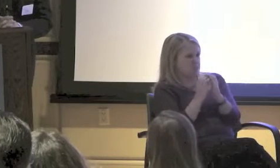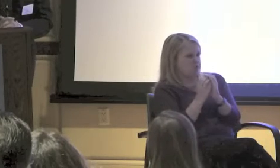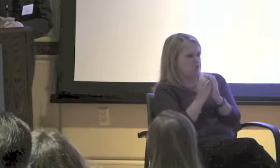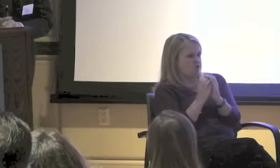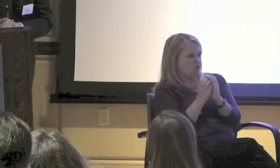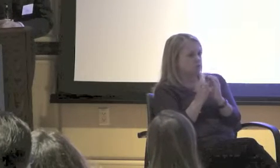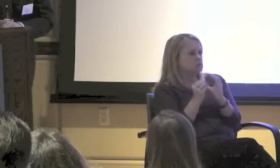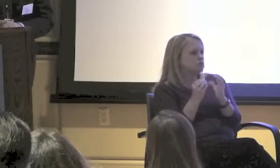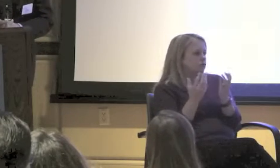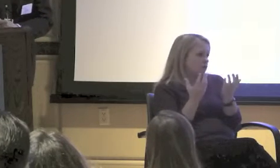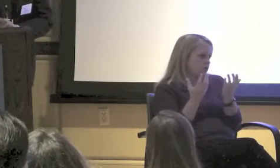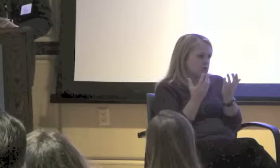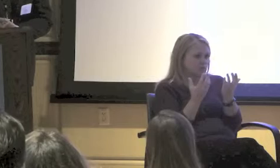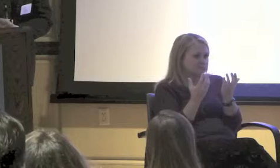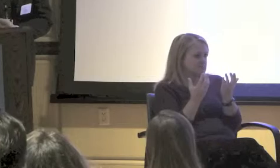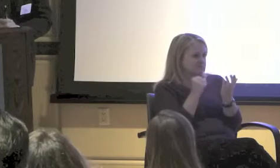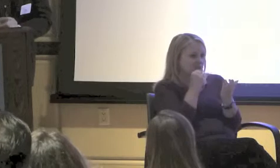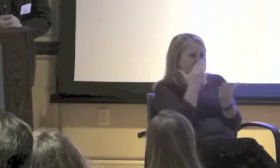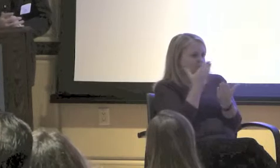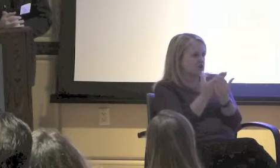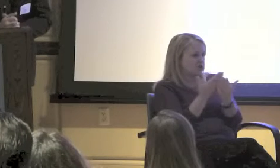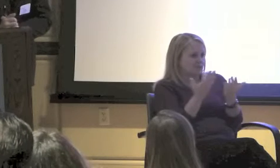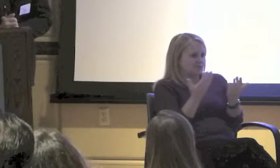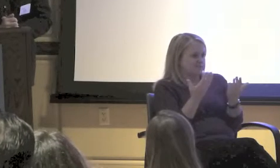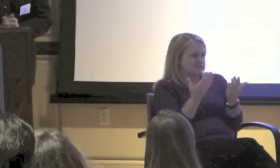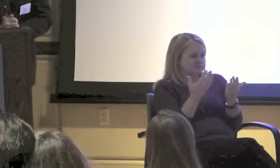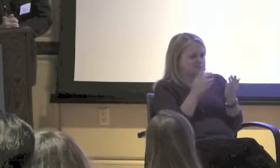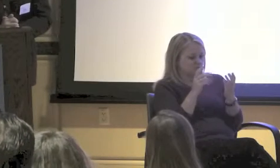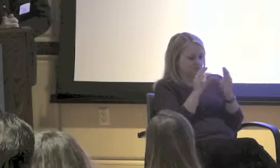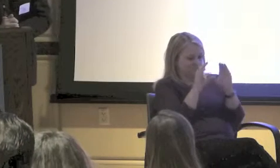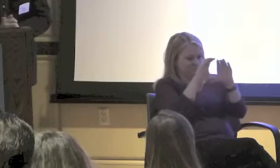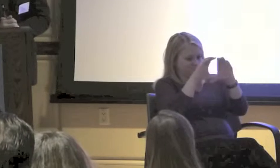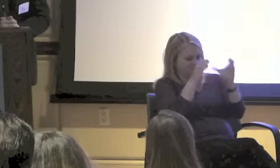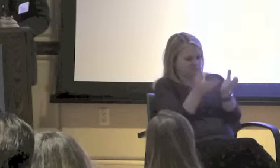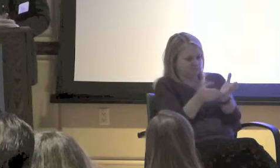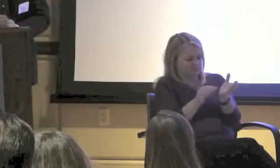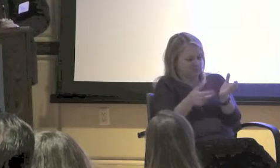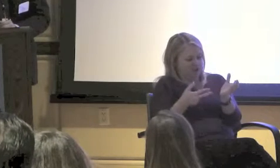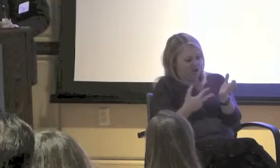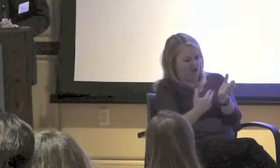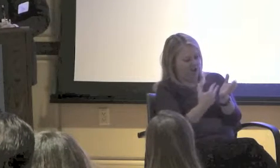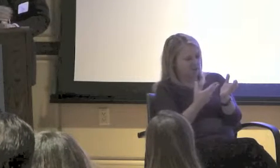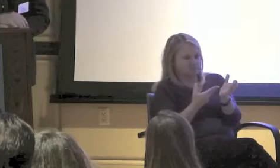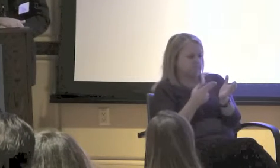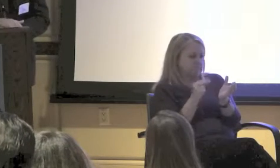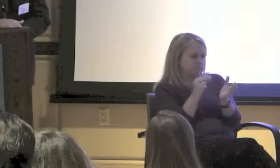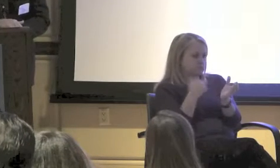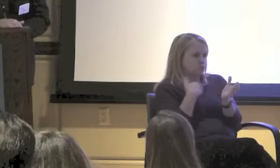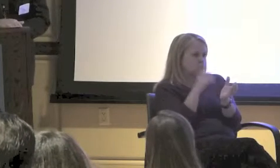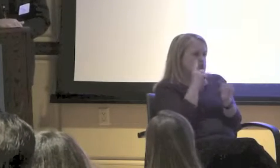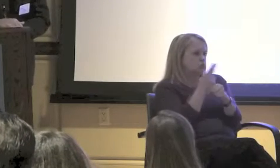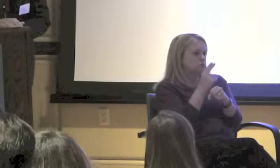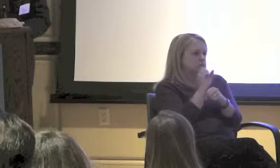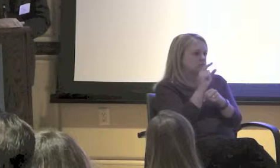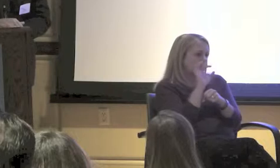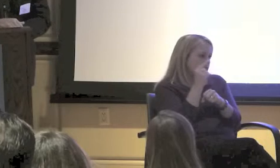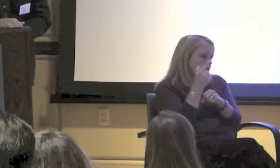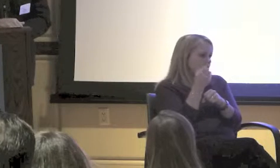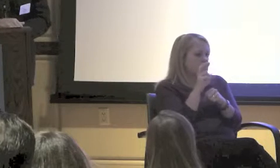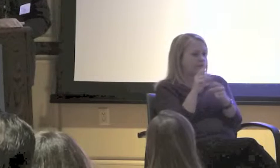reconstruct it. So if they already have a small bladder to begin with, then usually we'll try to go with a sling or some